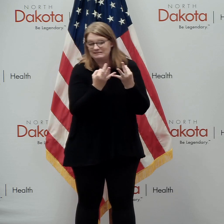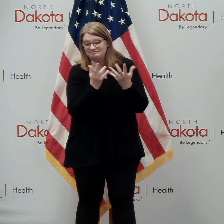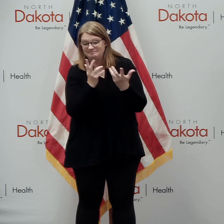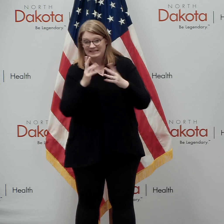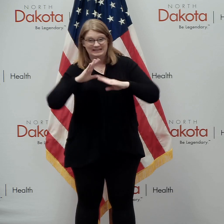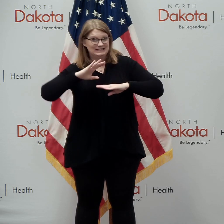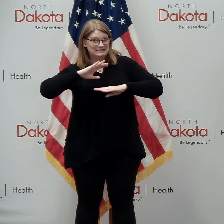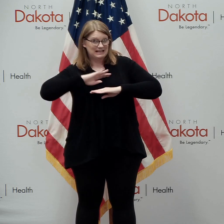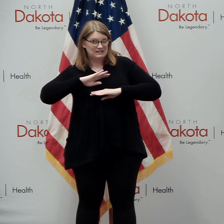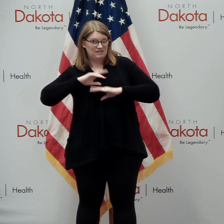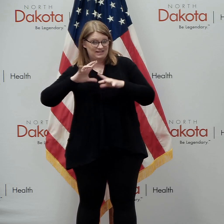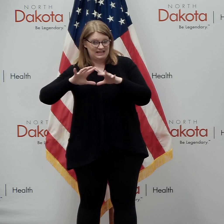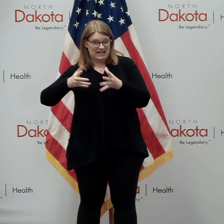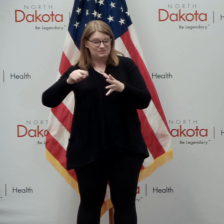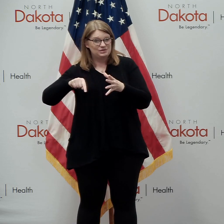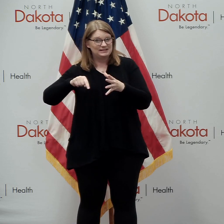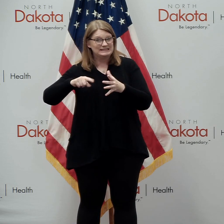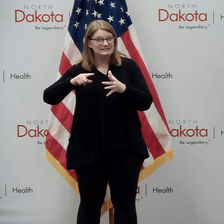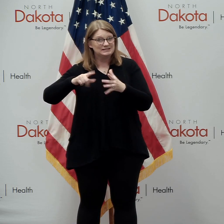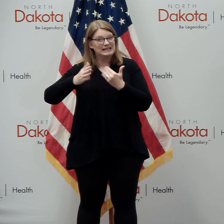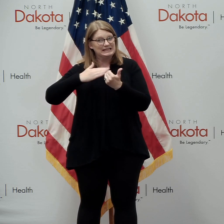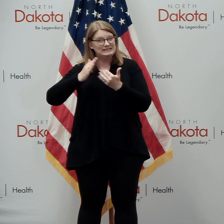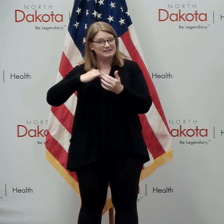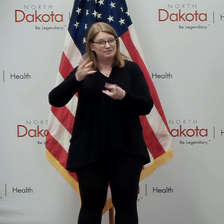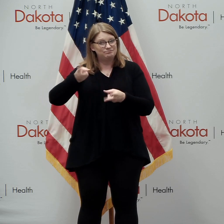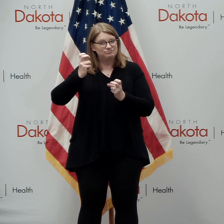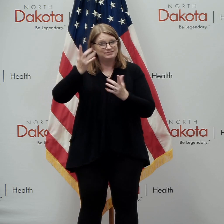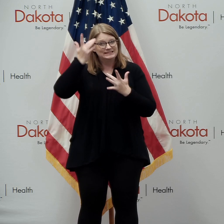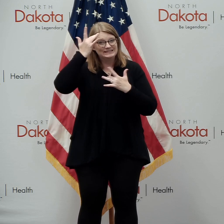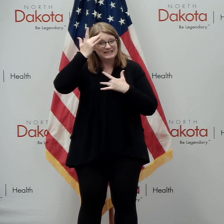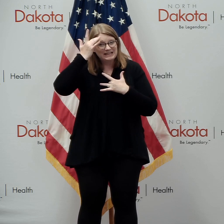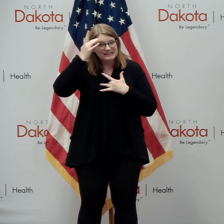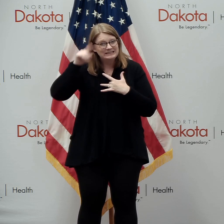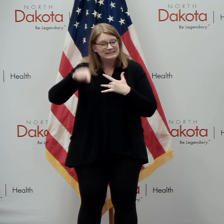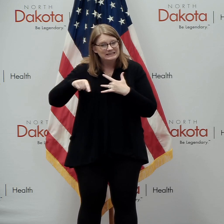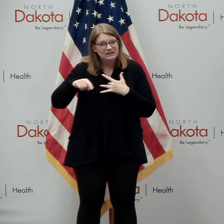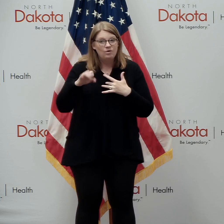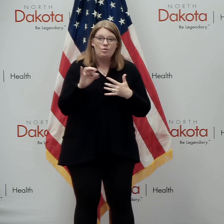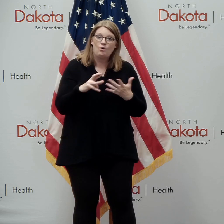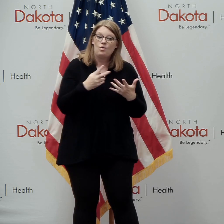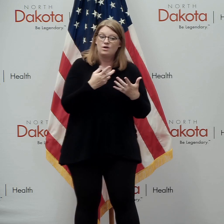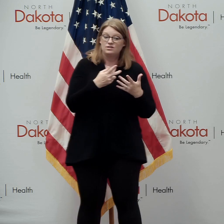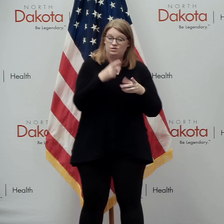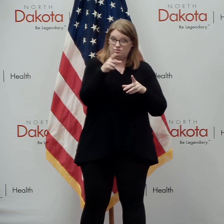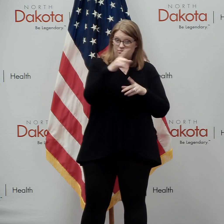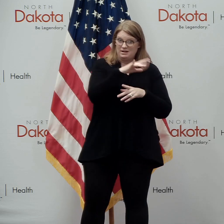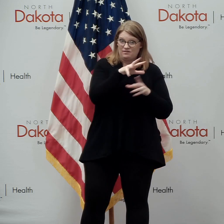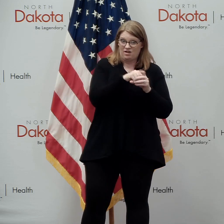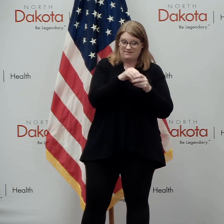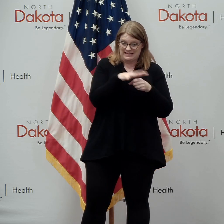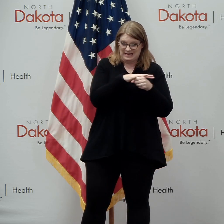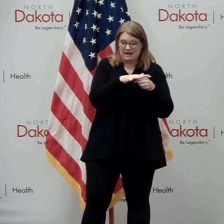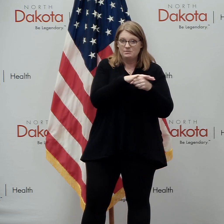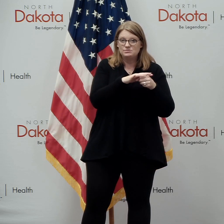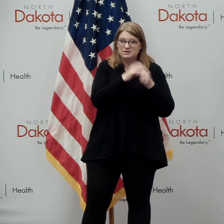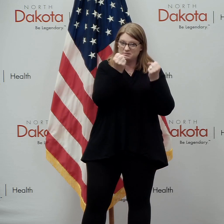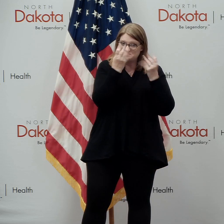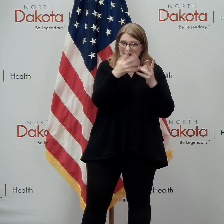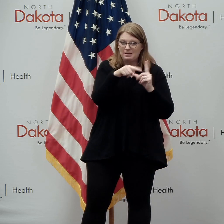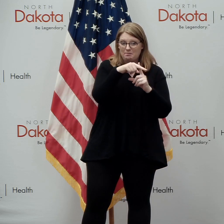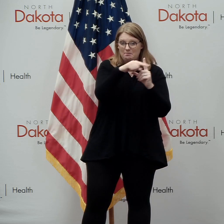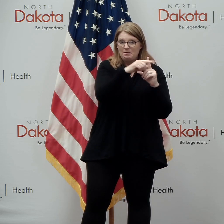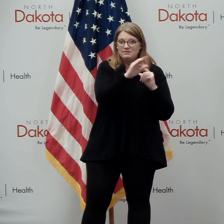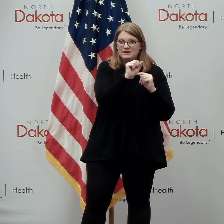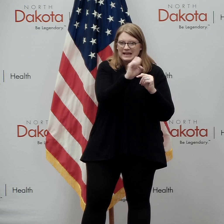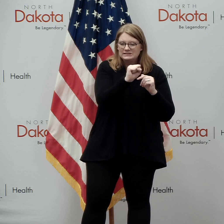categories of being more vulnerable, and you've been on campus in our communities where we know that we have a high number of actives, please use extra